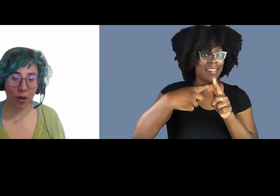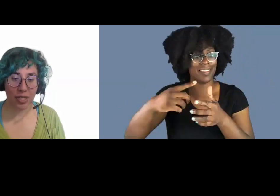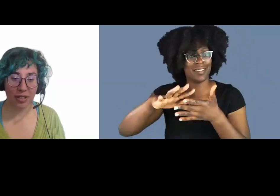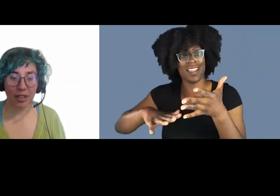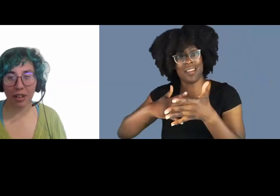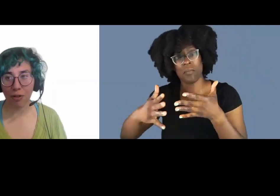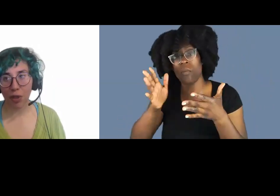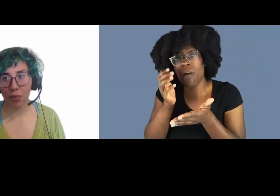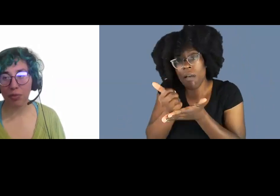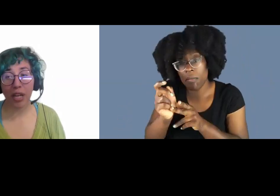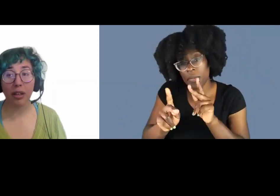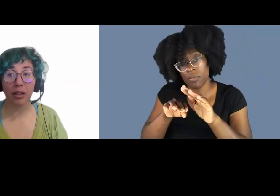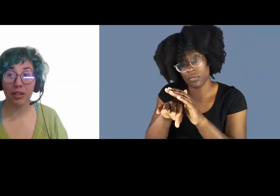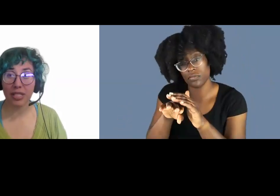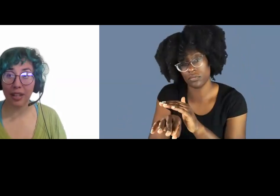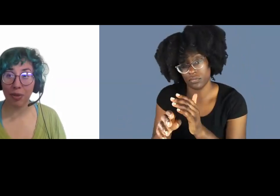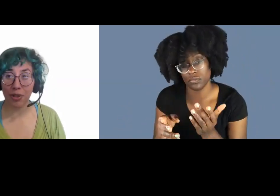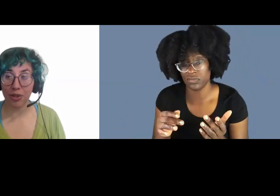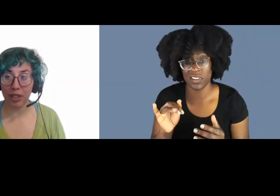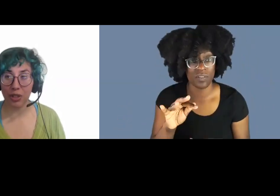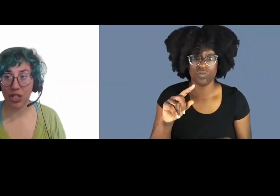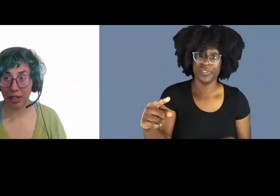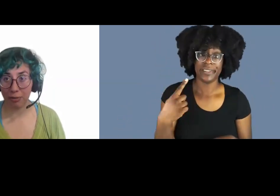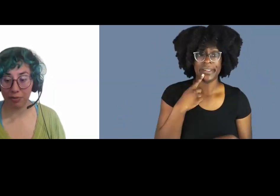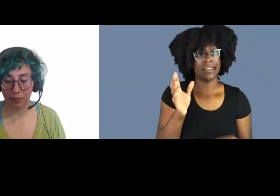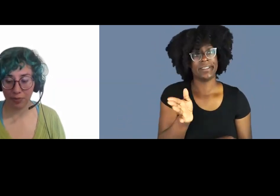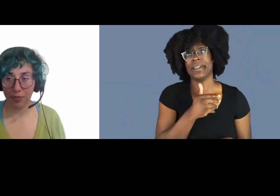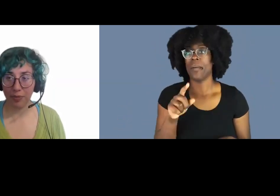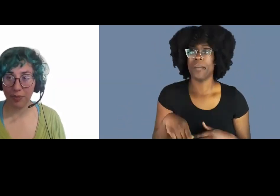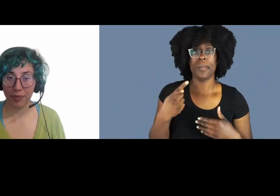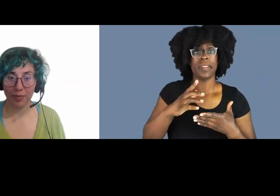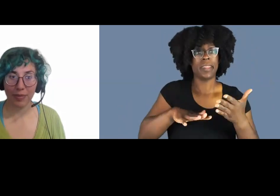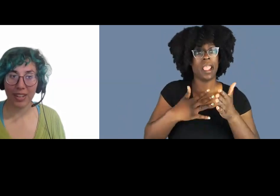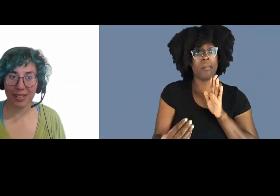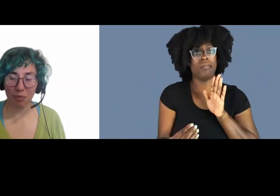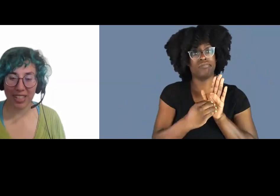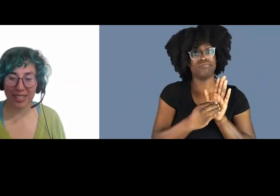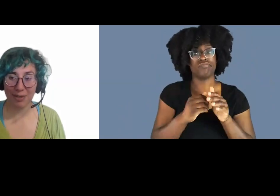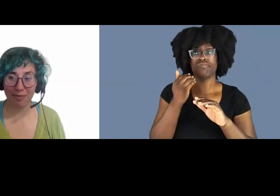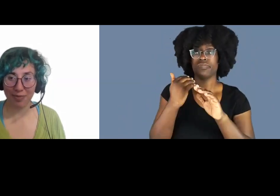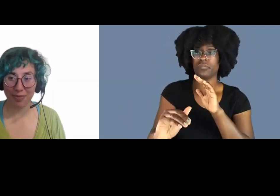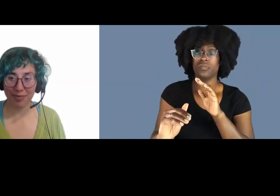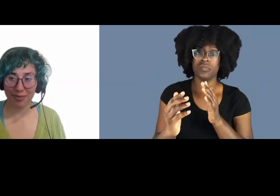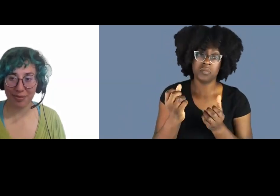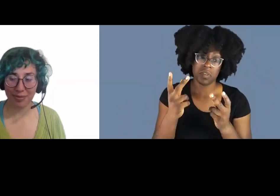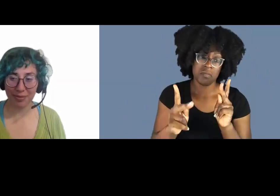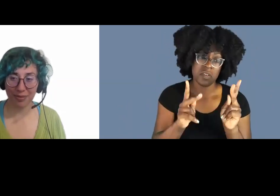table out, a lot of people might not understand what you're trying to share. Next slide, please.